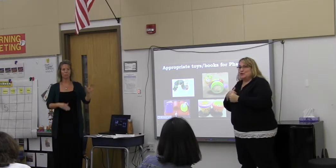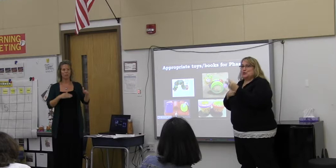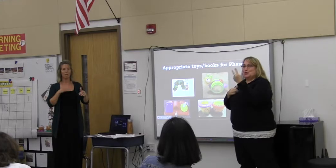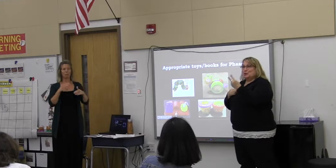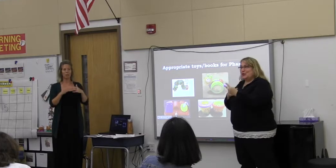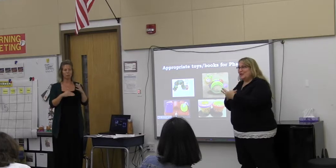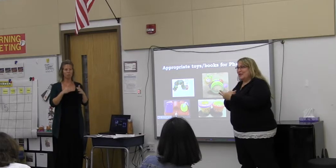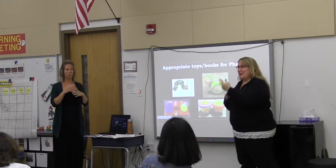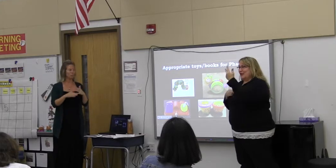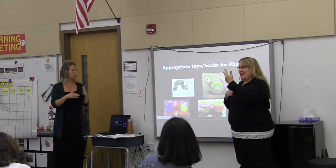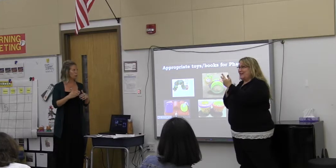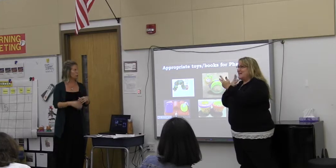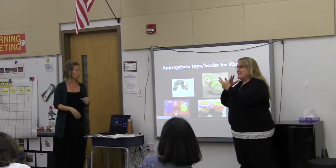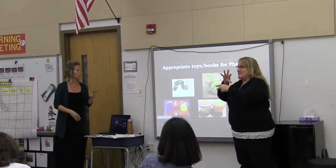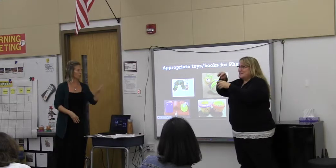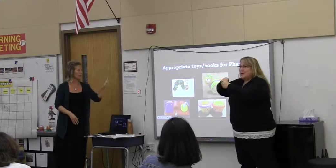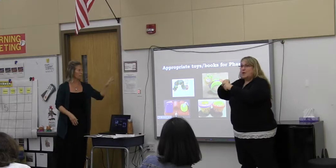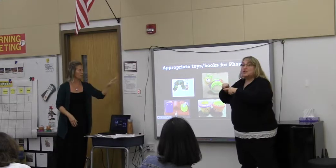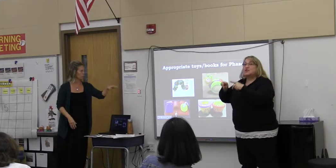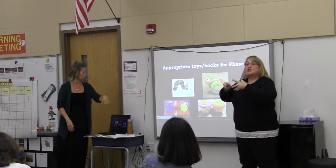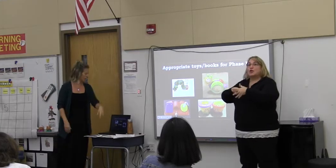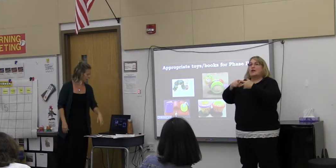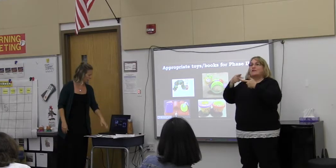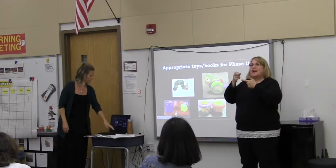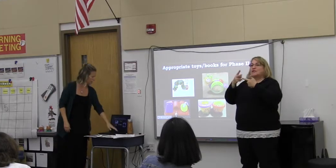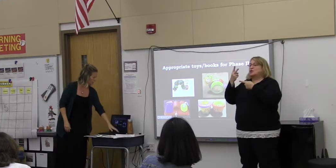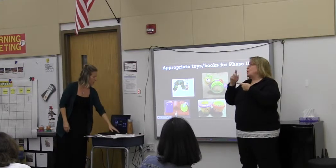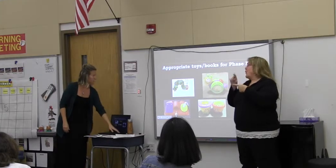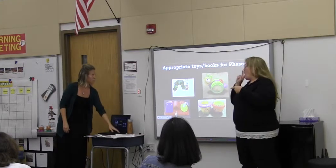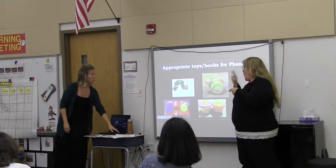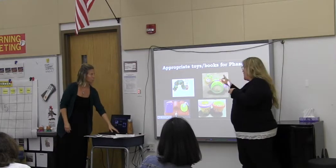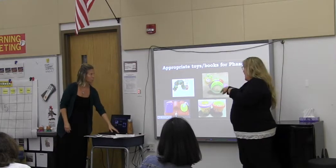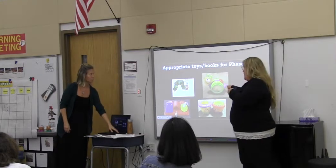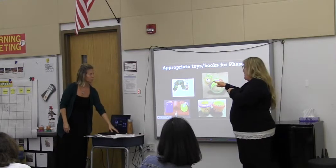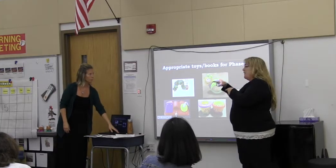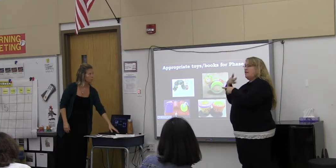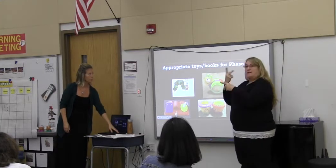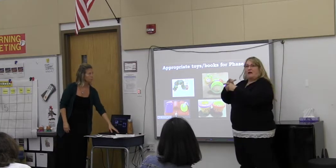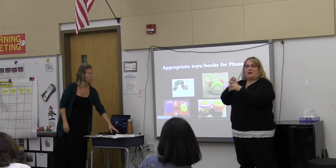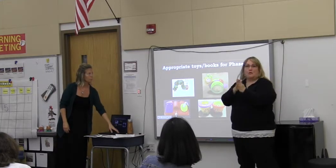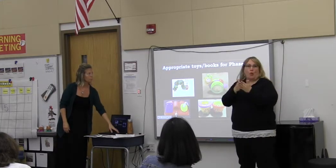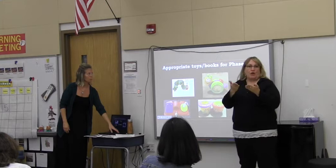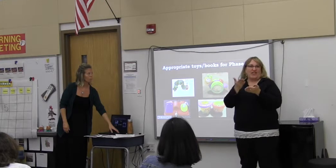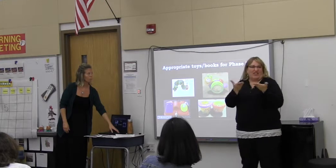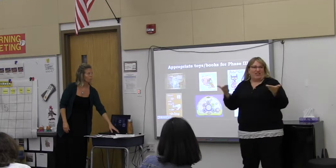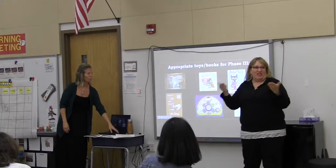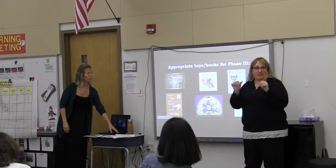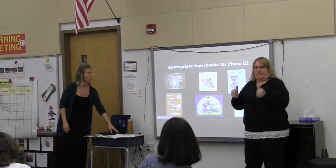colors to them, but when they're in phase 2, they're going to start being able to look at this type of stuff.